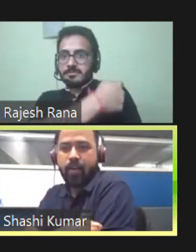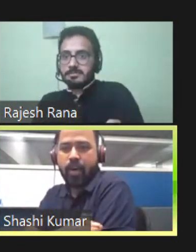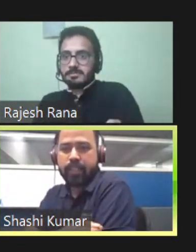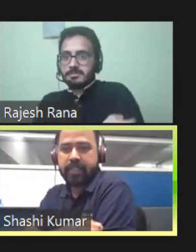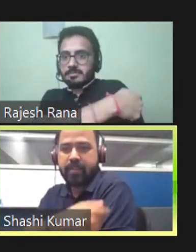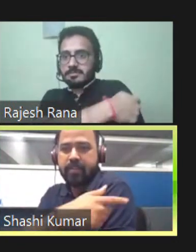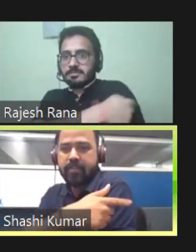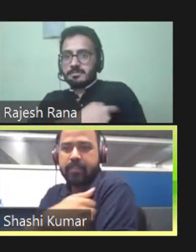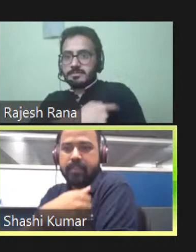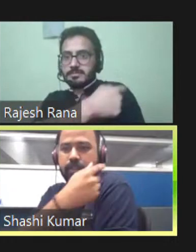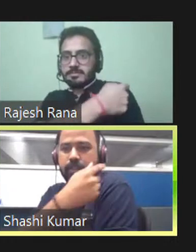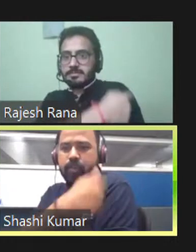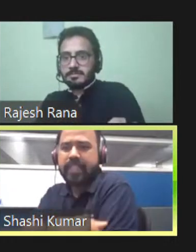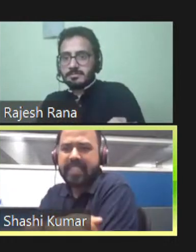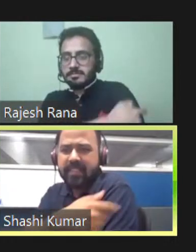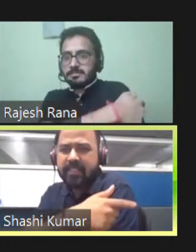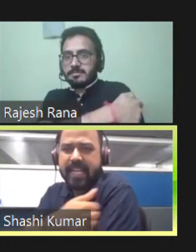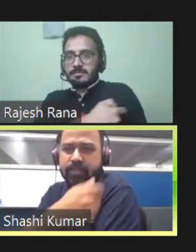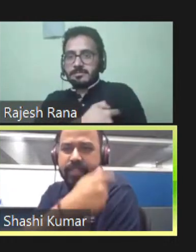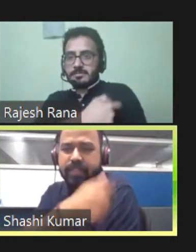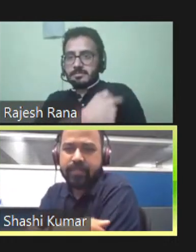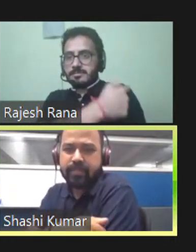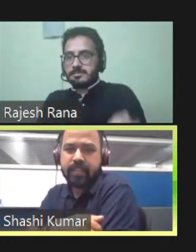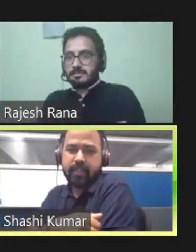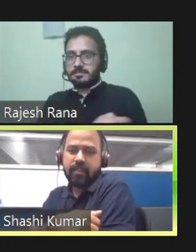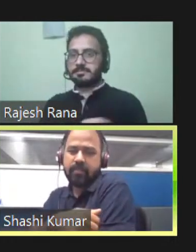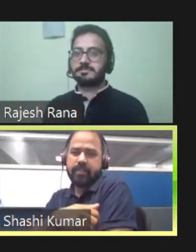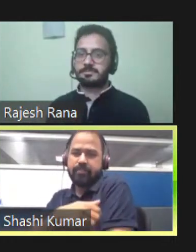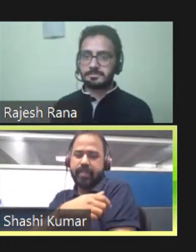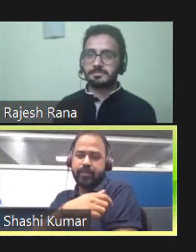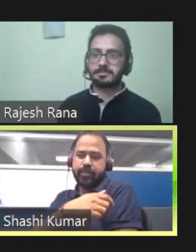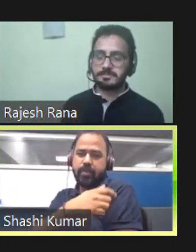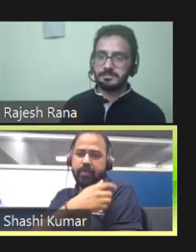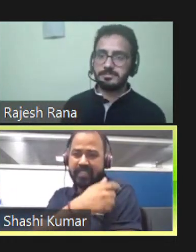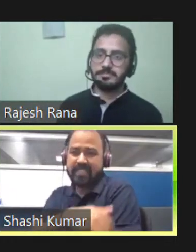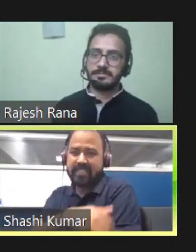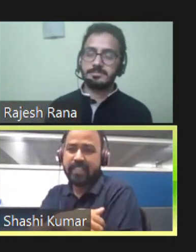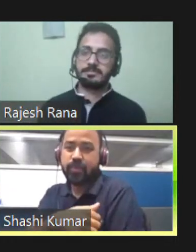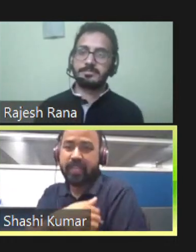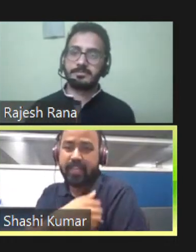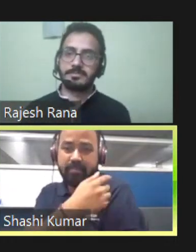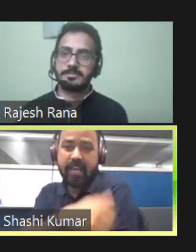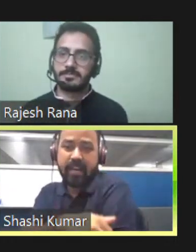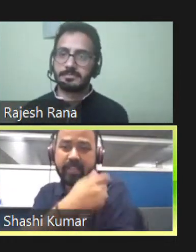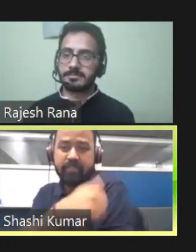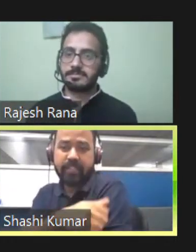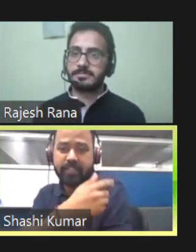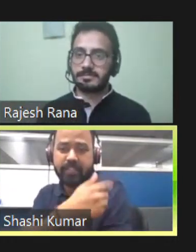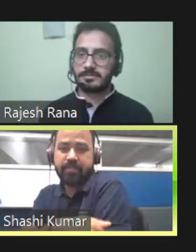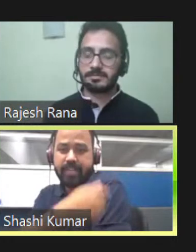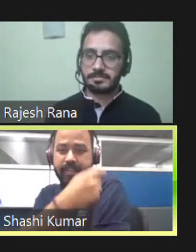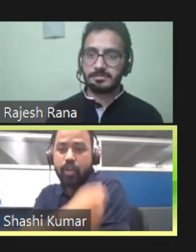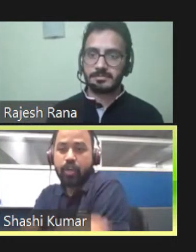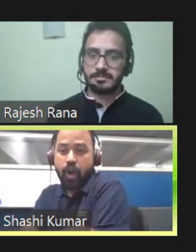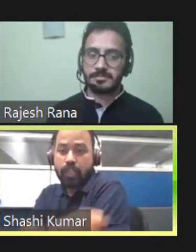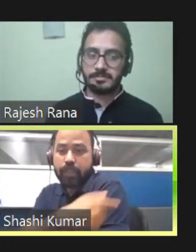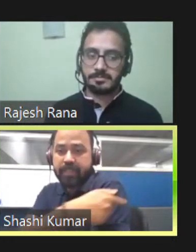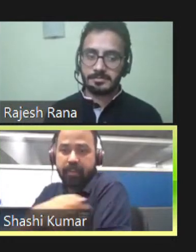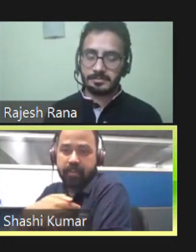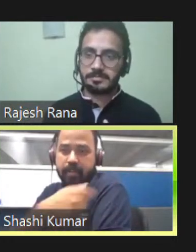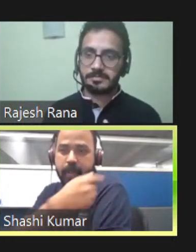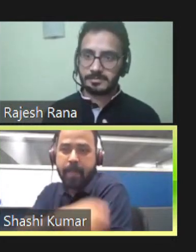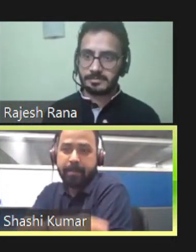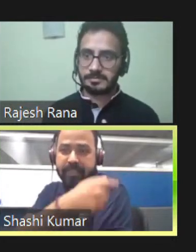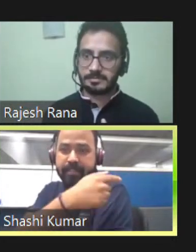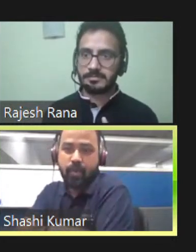right? Hospital. So these are the signs which, if you get to know about these signs, you can have a conversation, right?